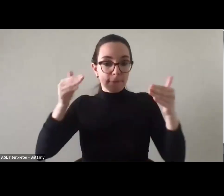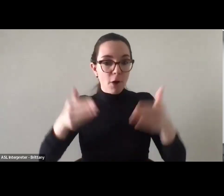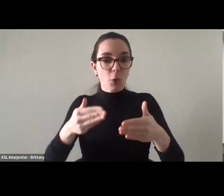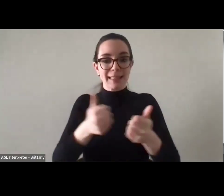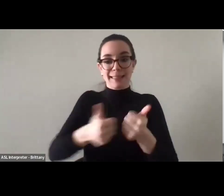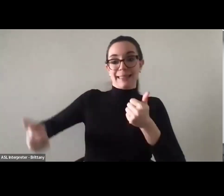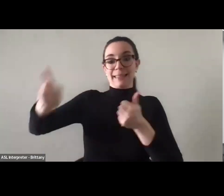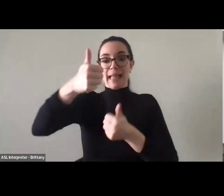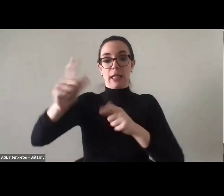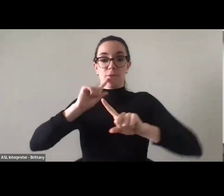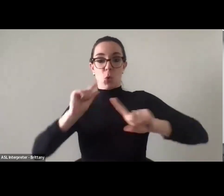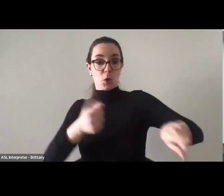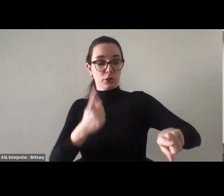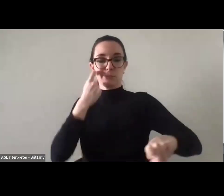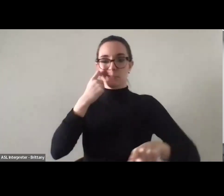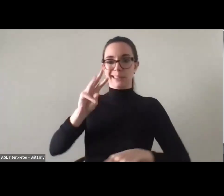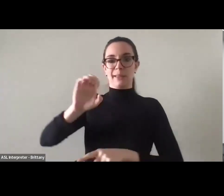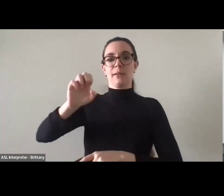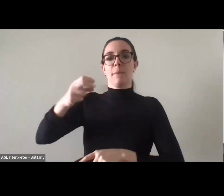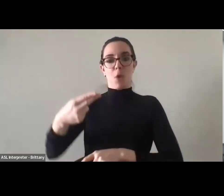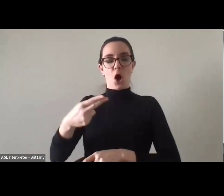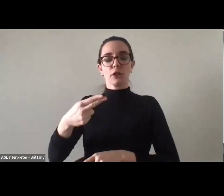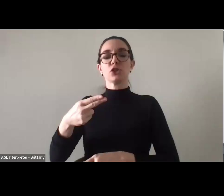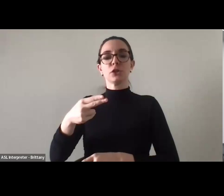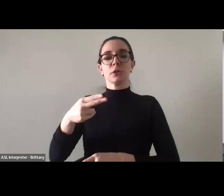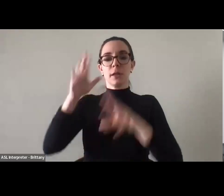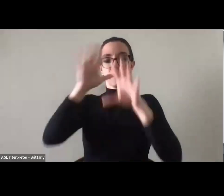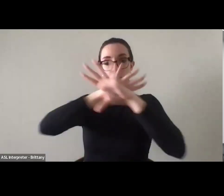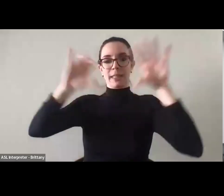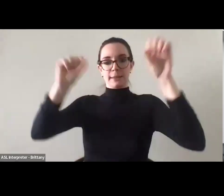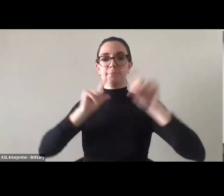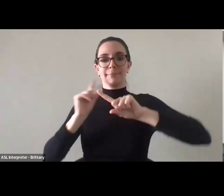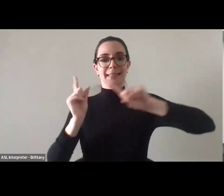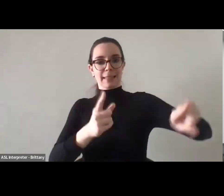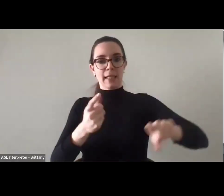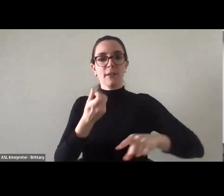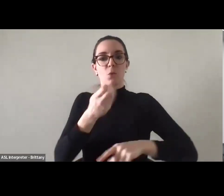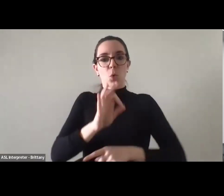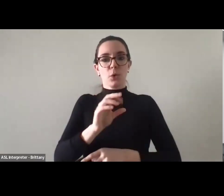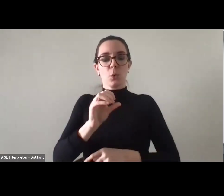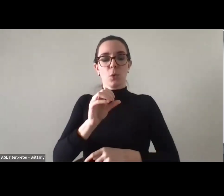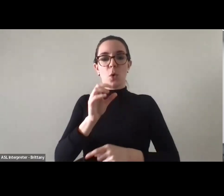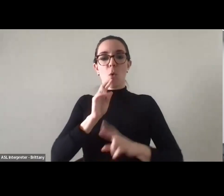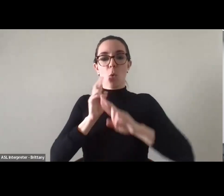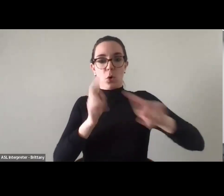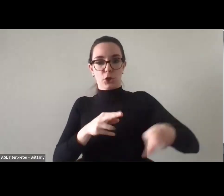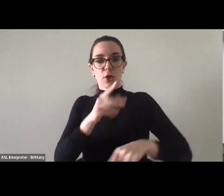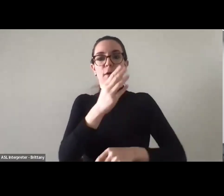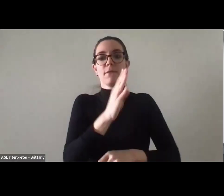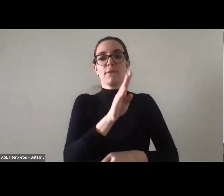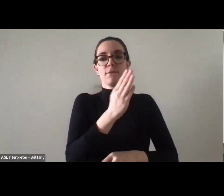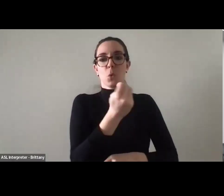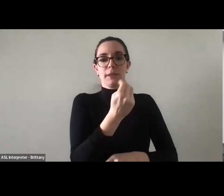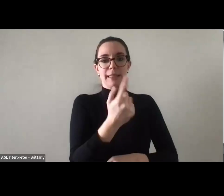Most notably in March, the Biden-Harris administration released Executive Order 14119 and scaling and expanding the use of